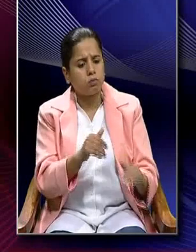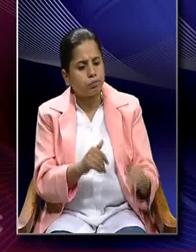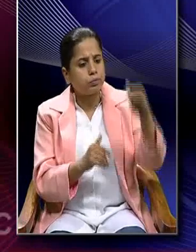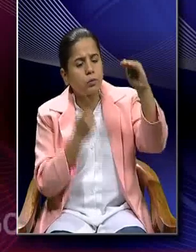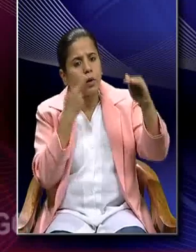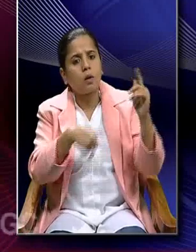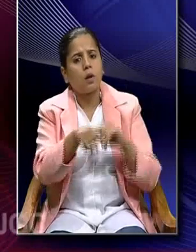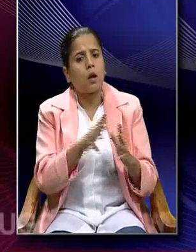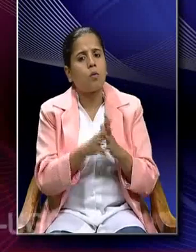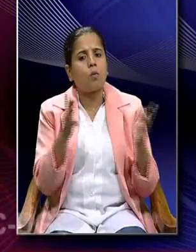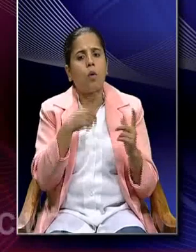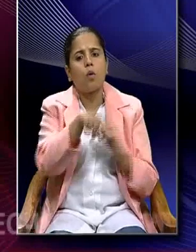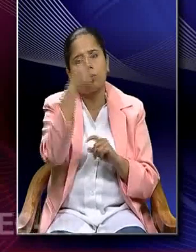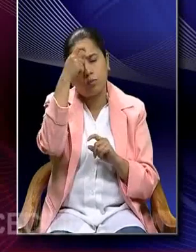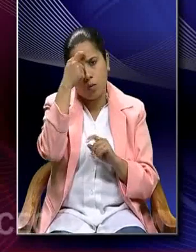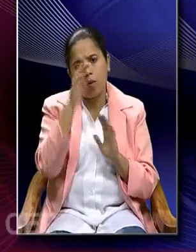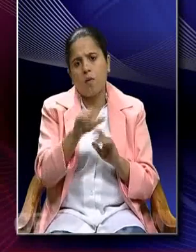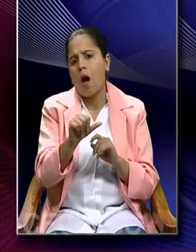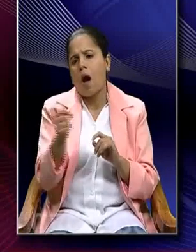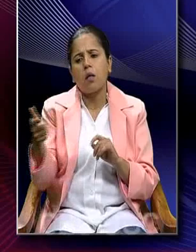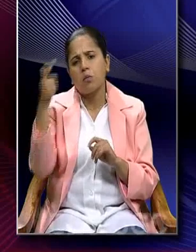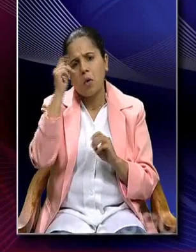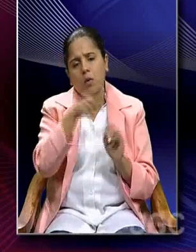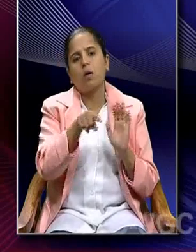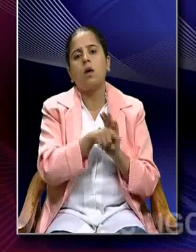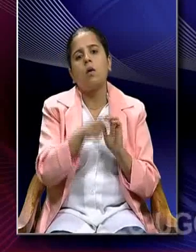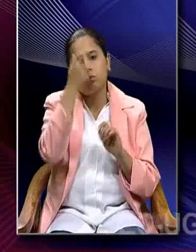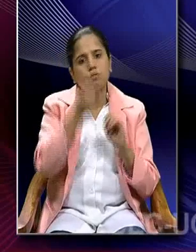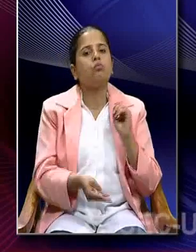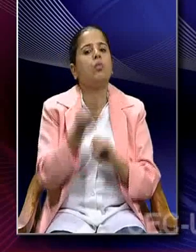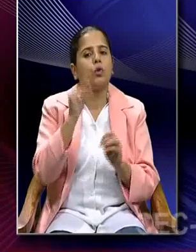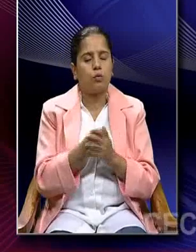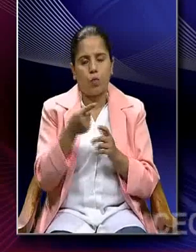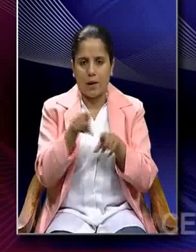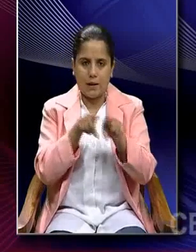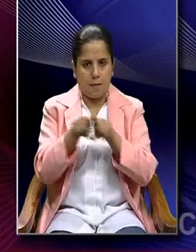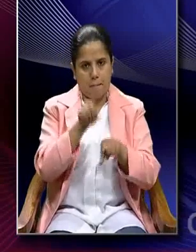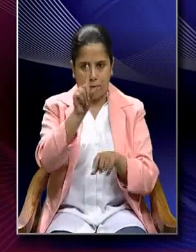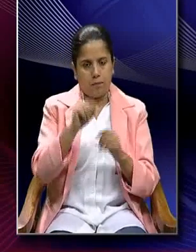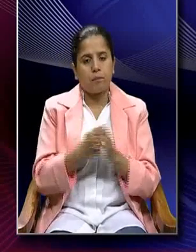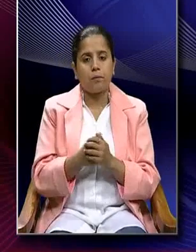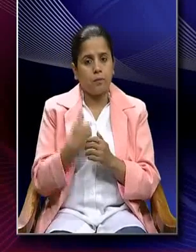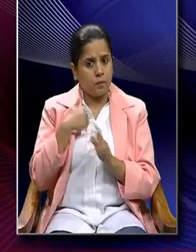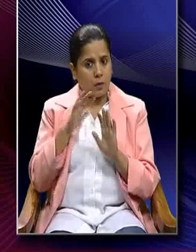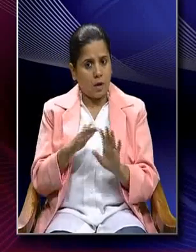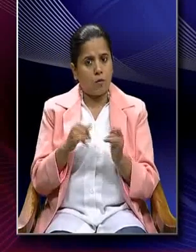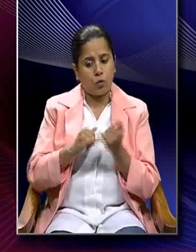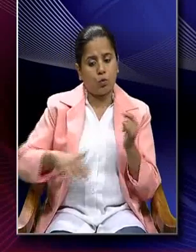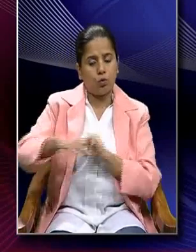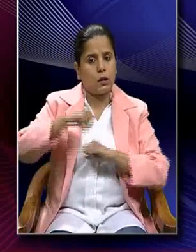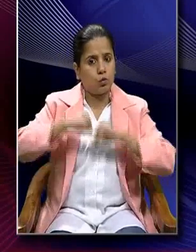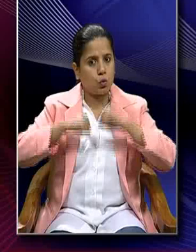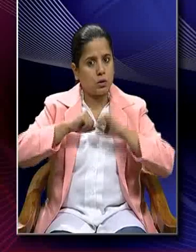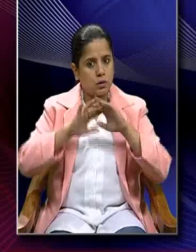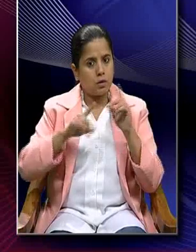more at a disadvantage than others. For example, we have the social structure. I'll